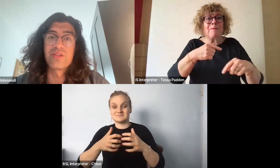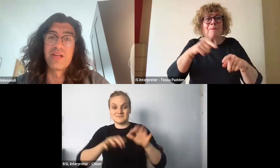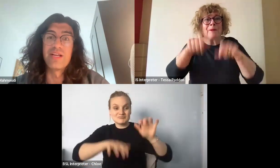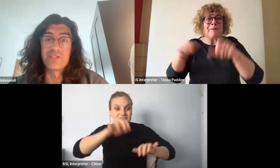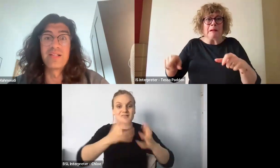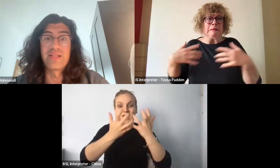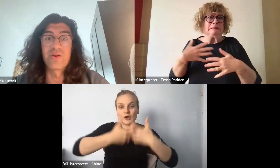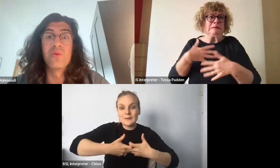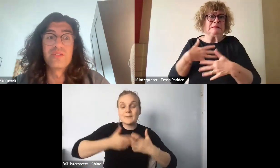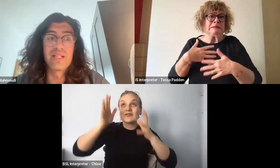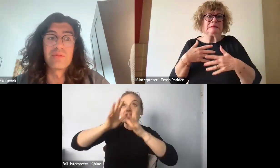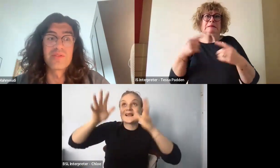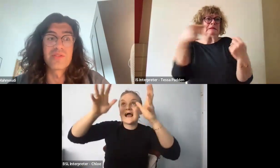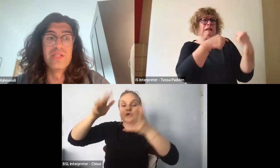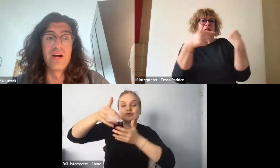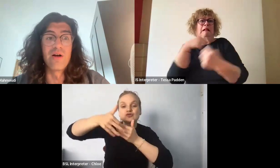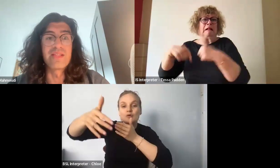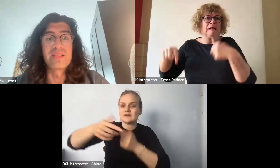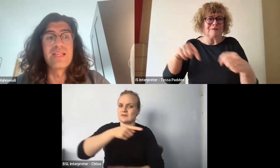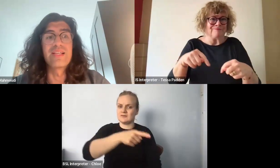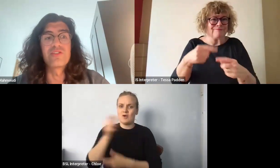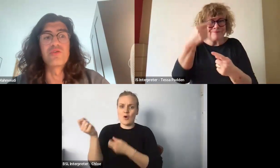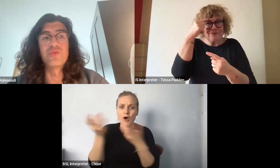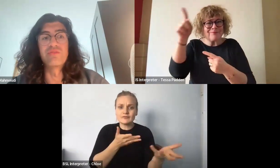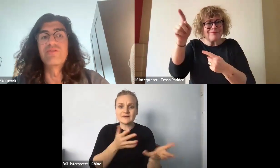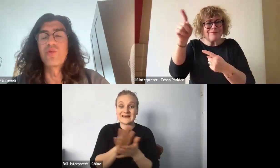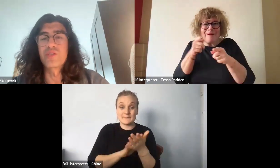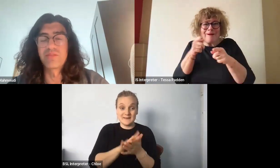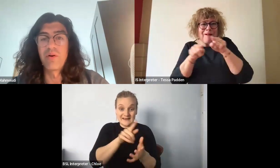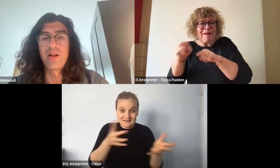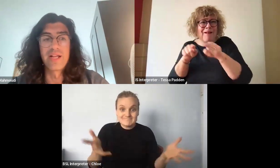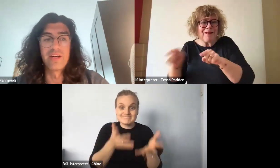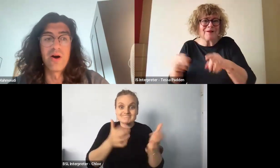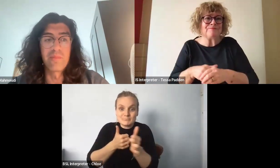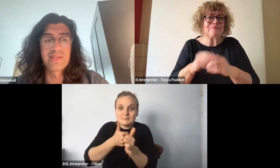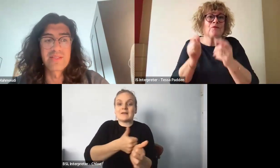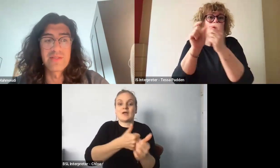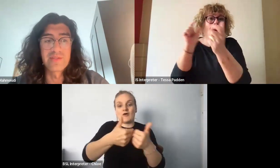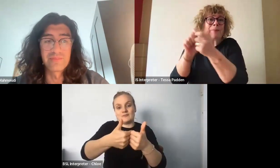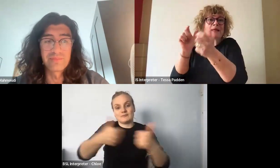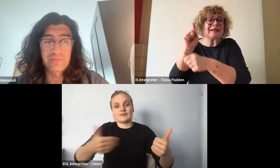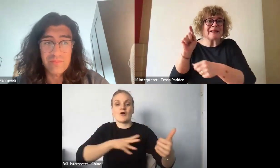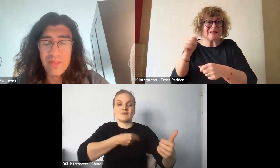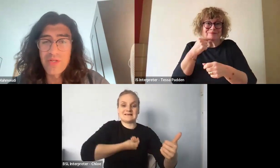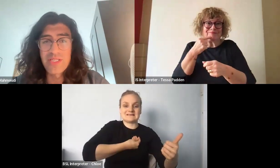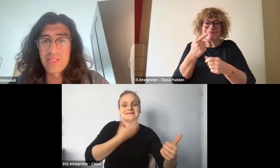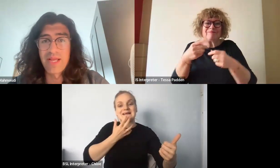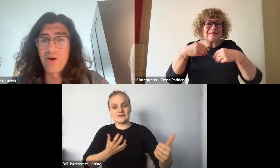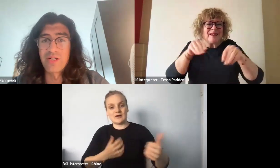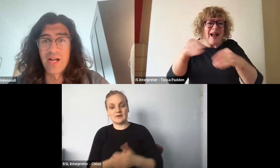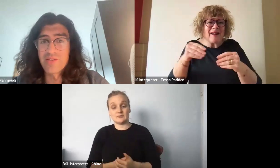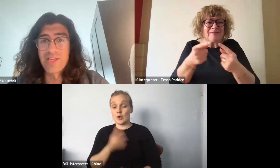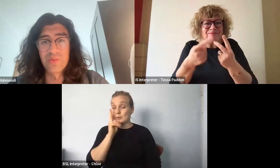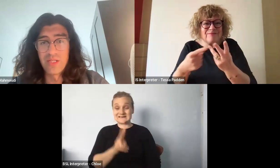together with Israelis' own developers is leading to the reinforcement of apartheid on Palestinians. We see this